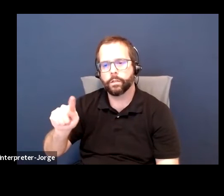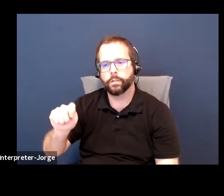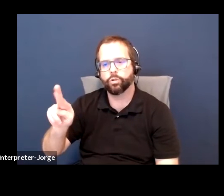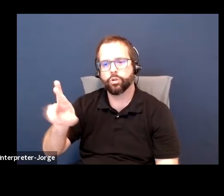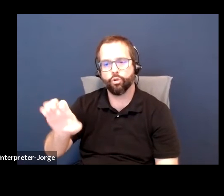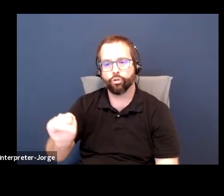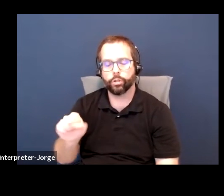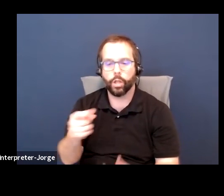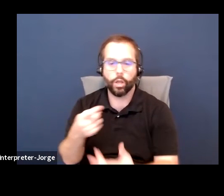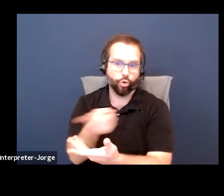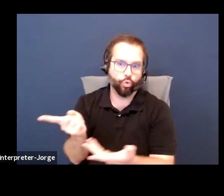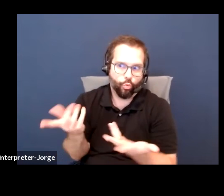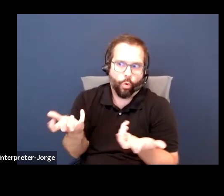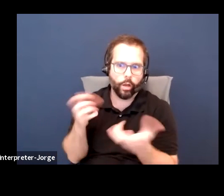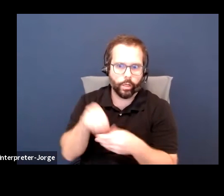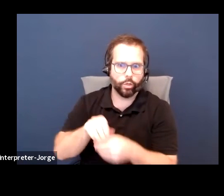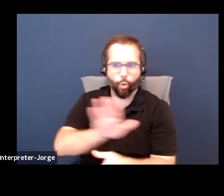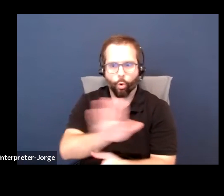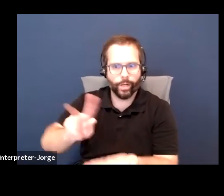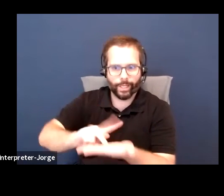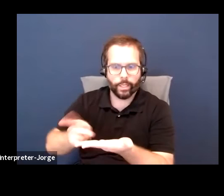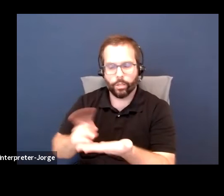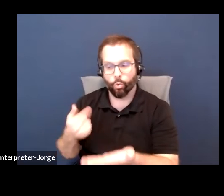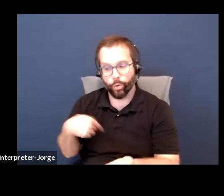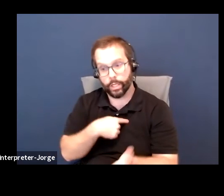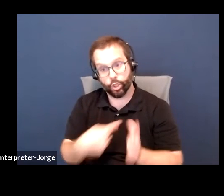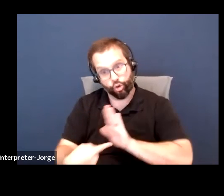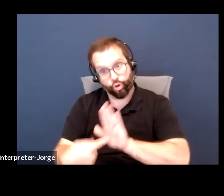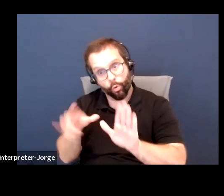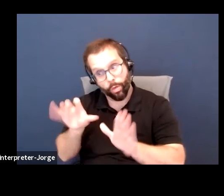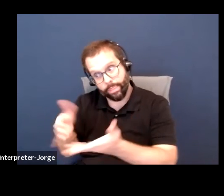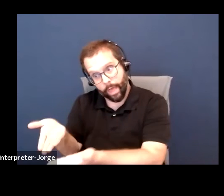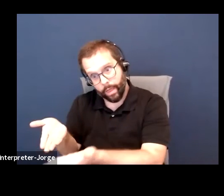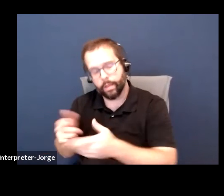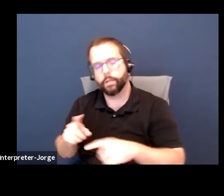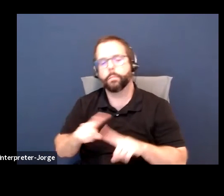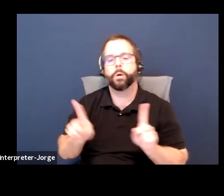your kitchen, so that we can demonstrate that, but also on